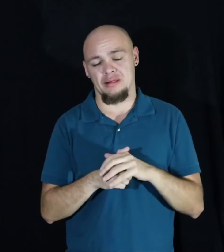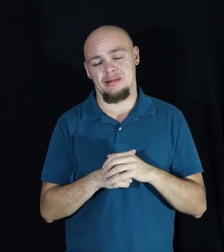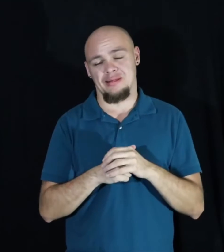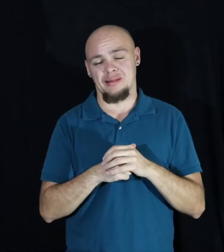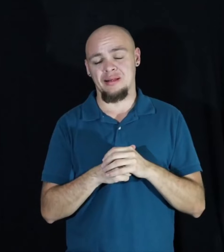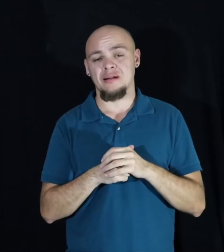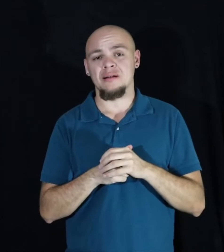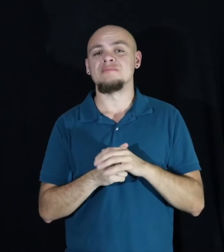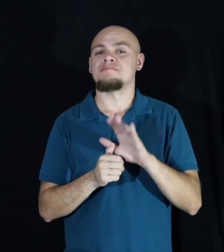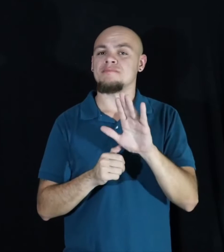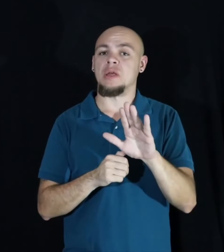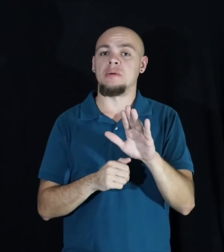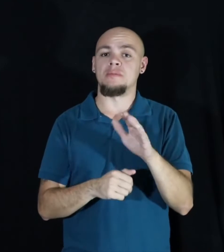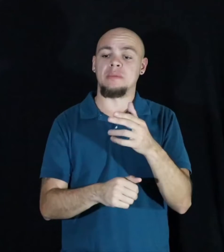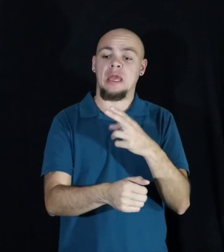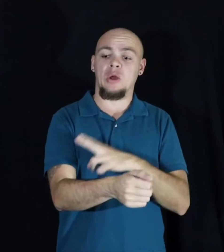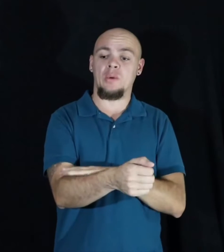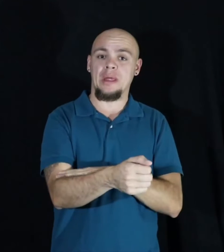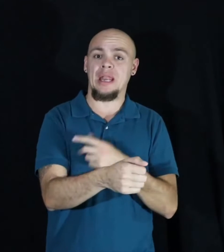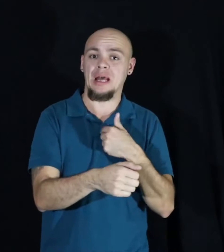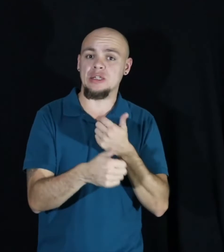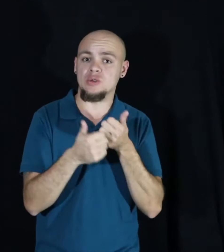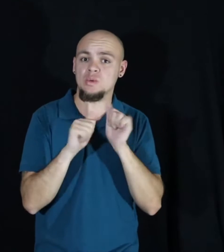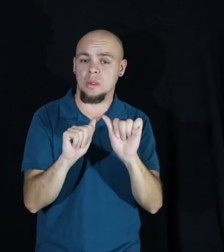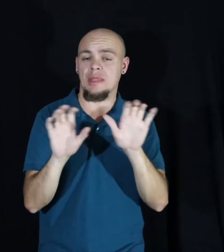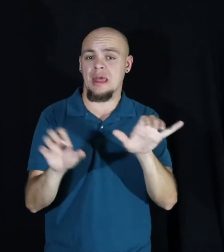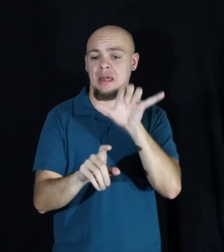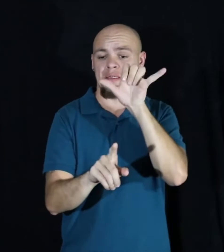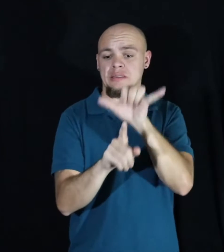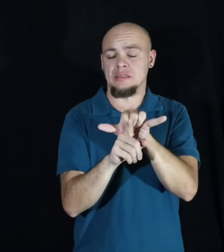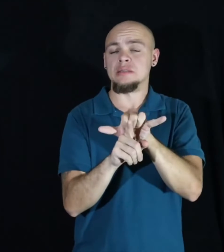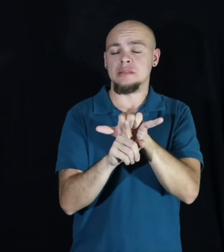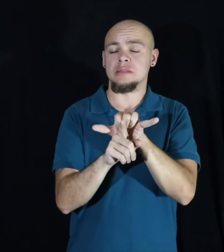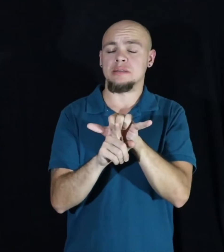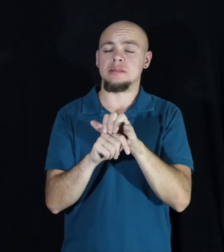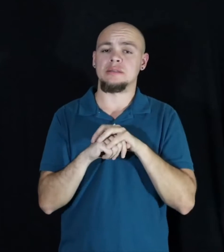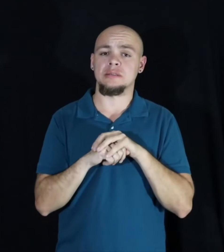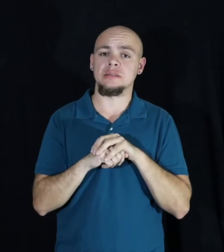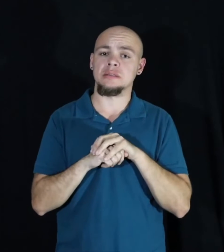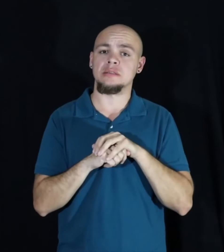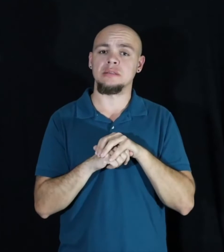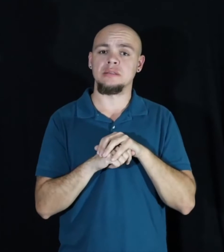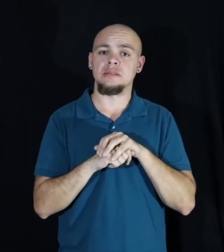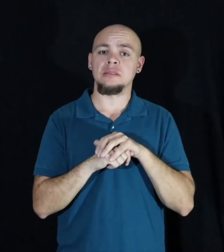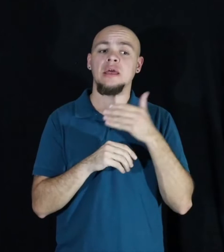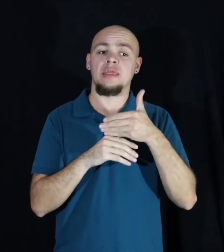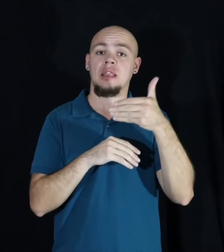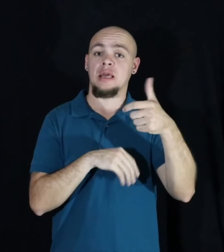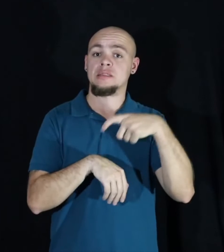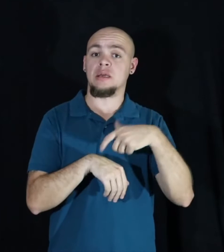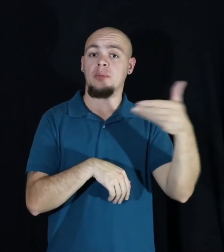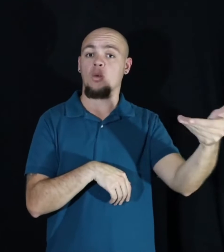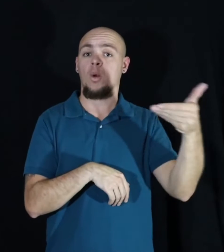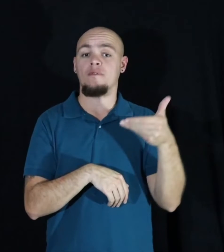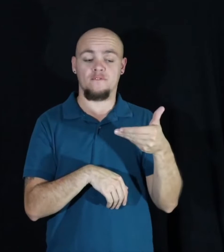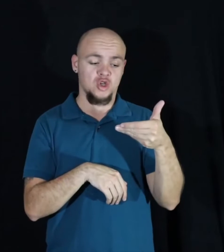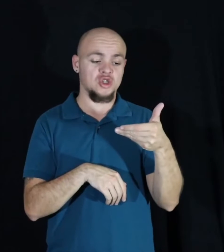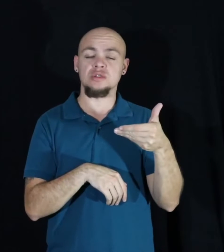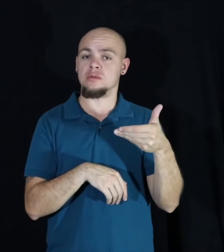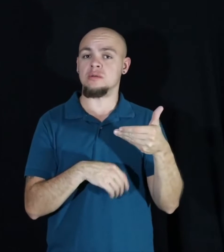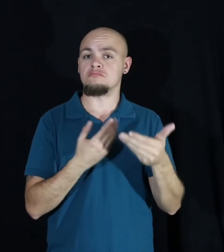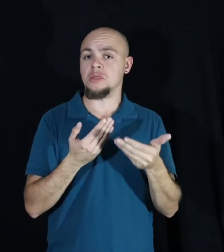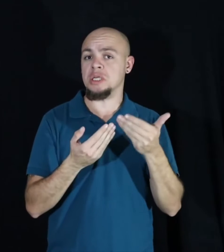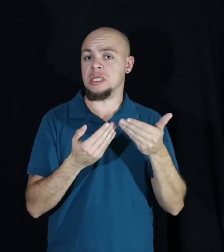So I did the heroin that time, and the next time it was offered to me, it was a little